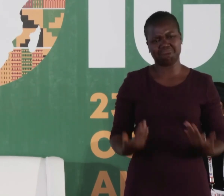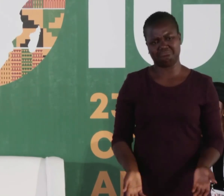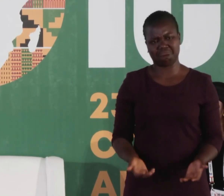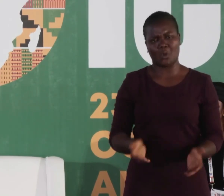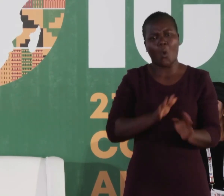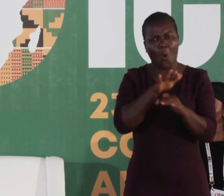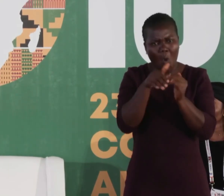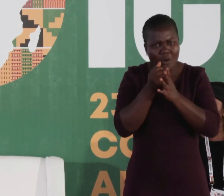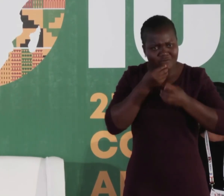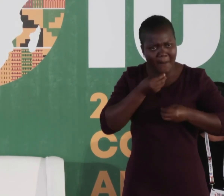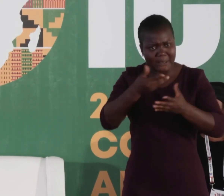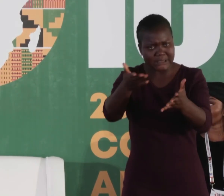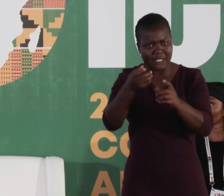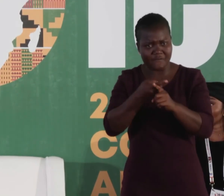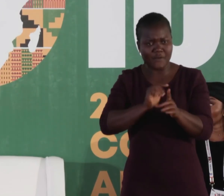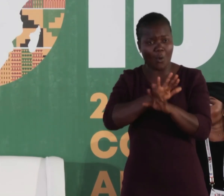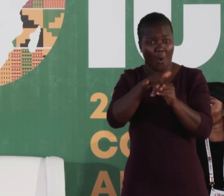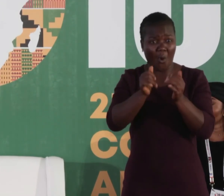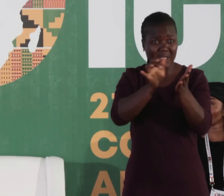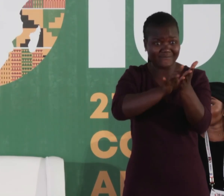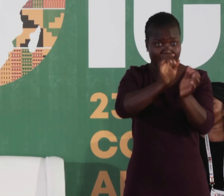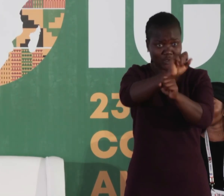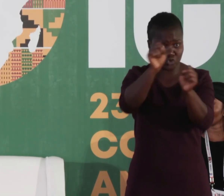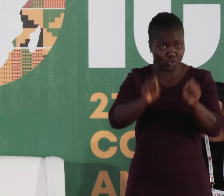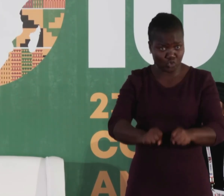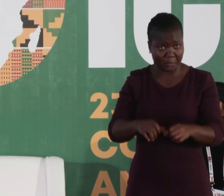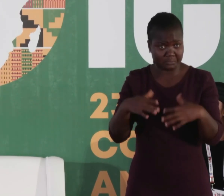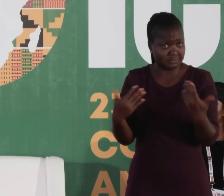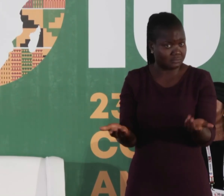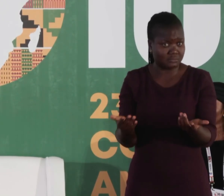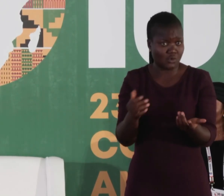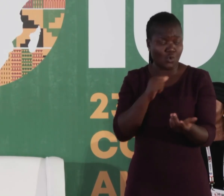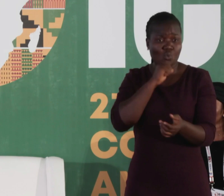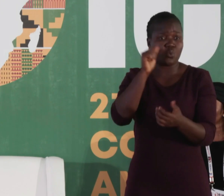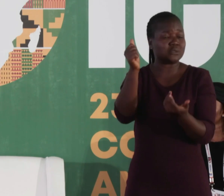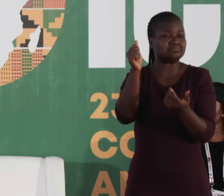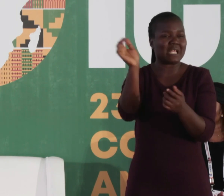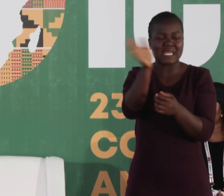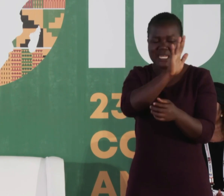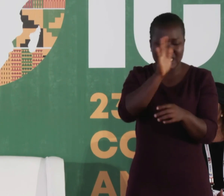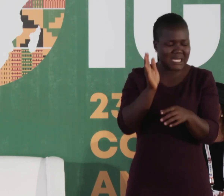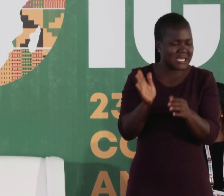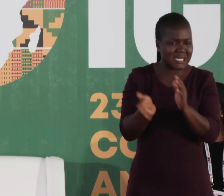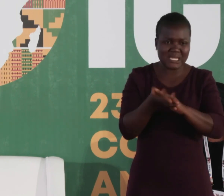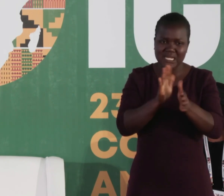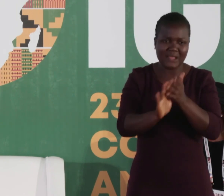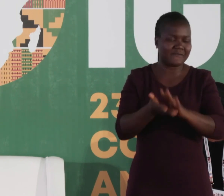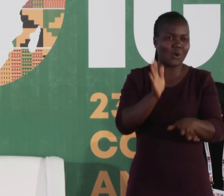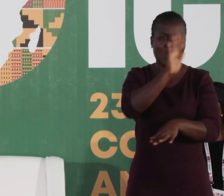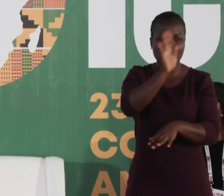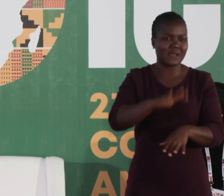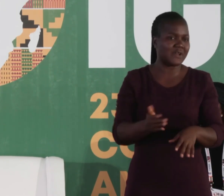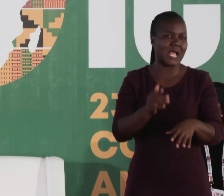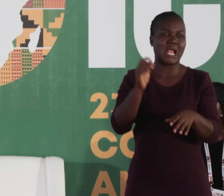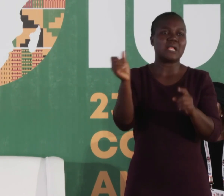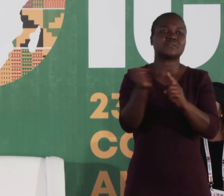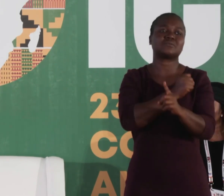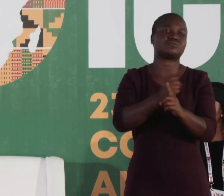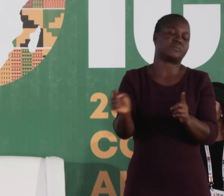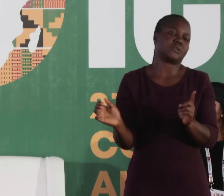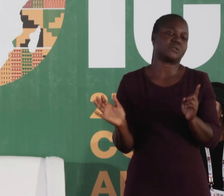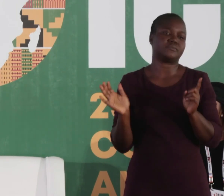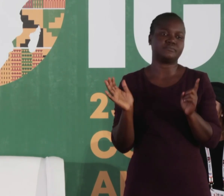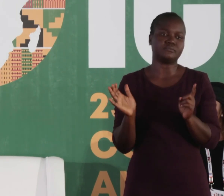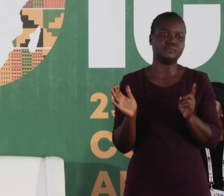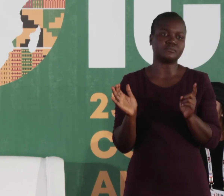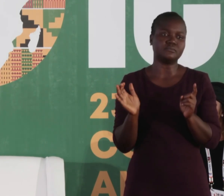refills at the pharmacies were not disrupted. Female sex workers continued to refill at the pharmacies.